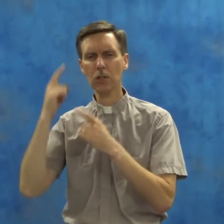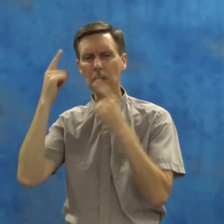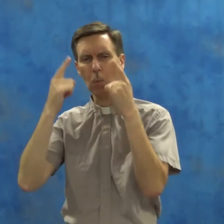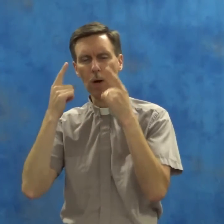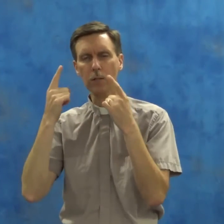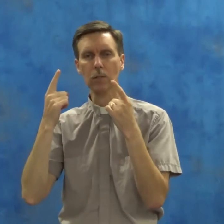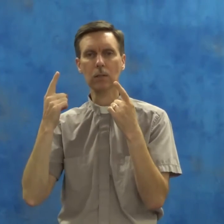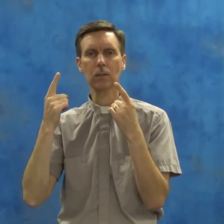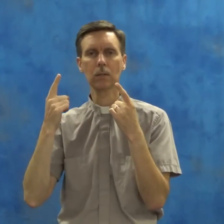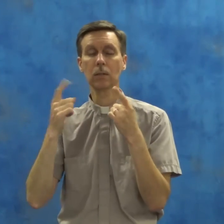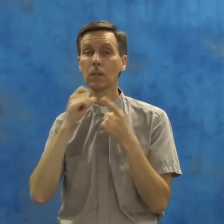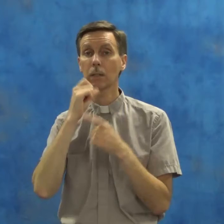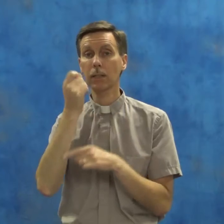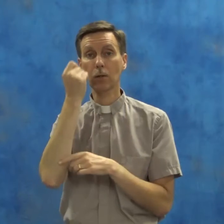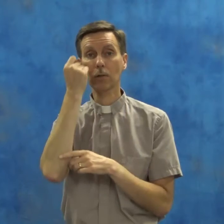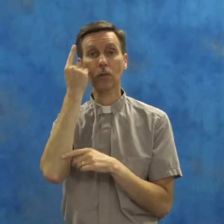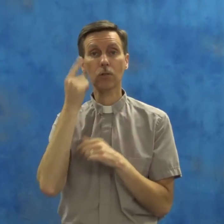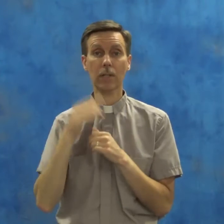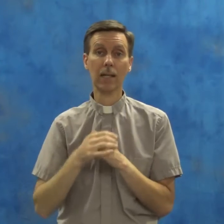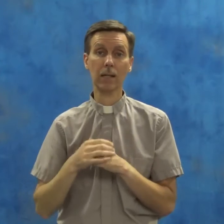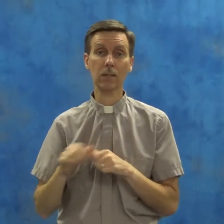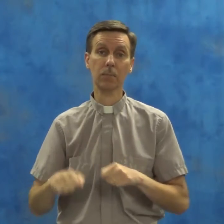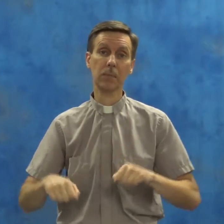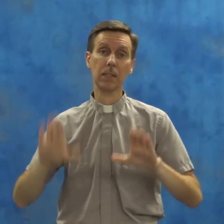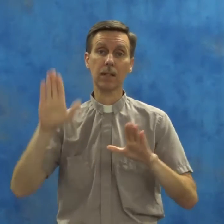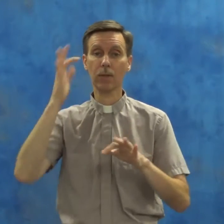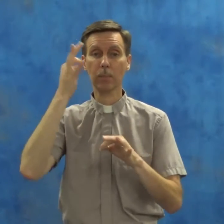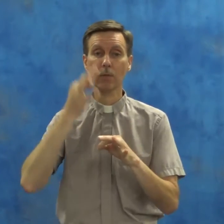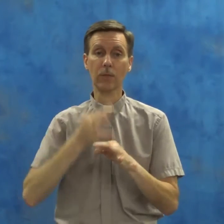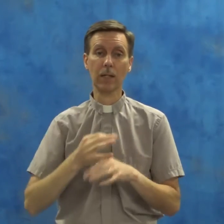they wonder, they don't understand, and they give up their faith.